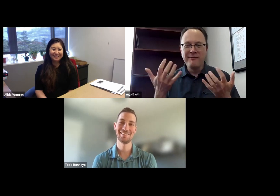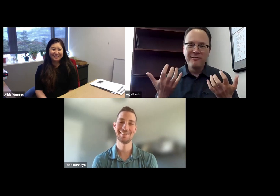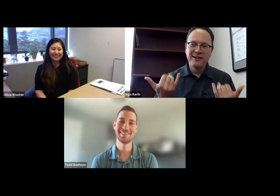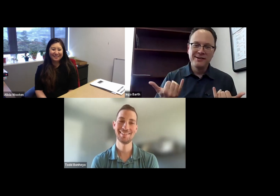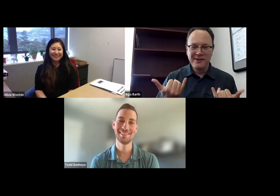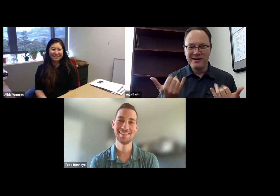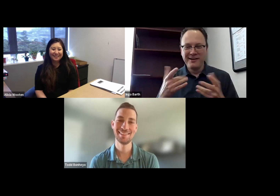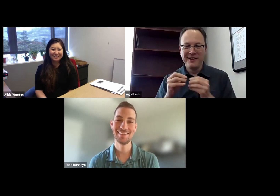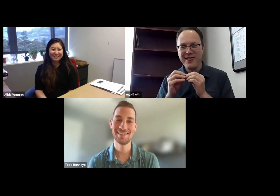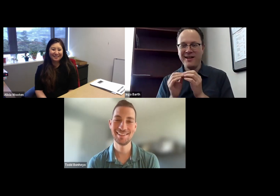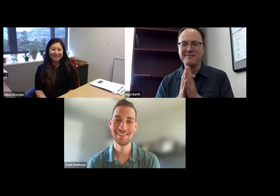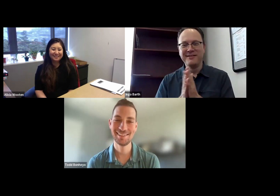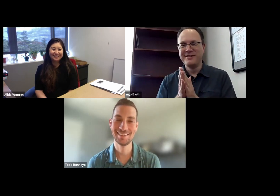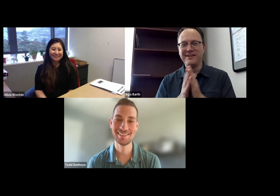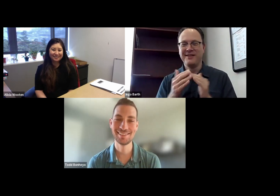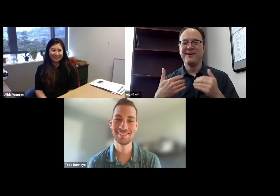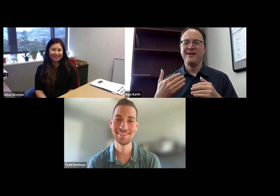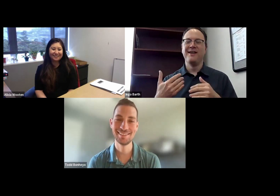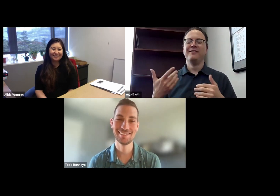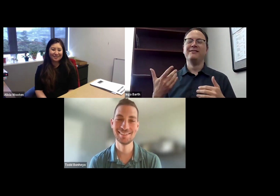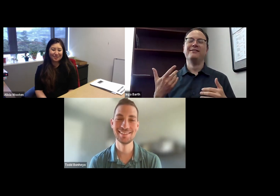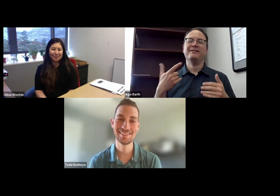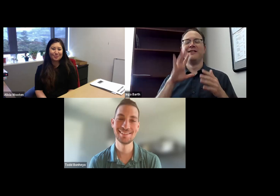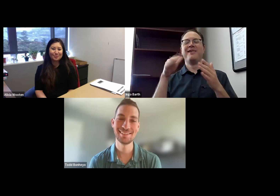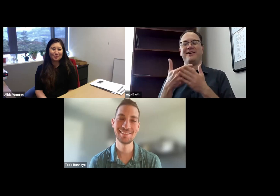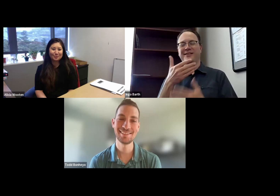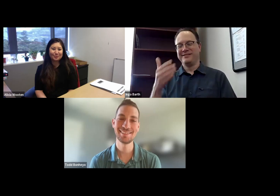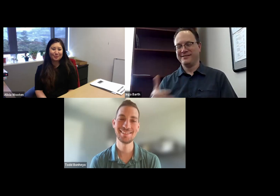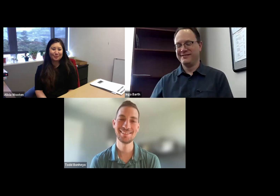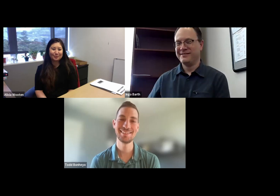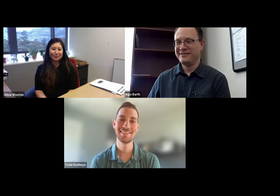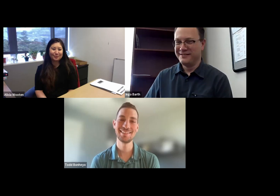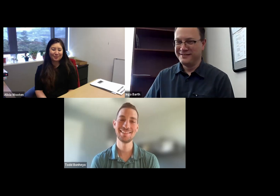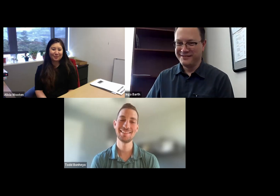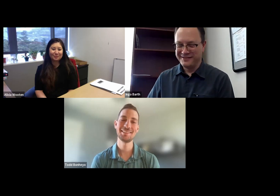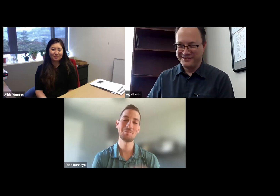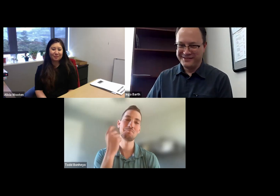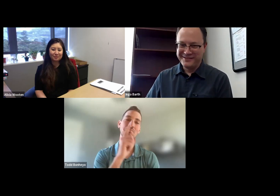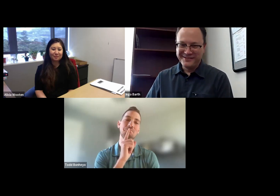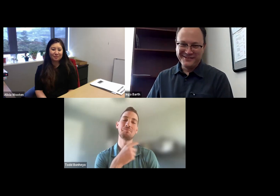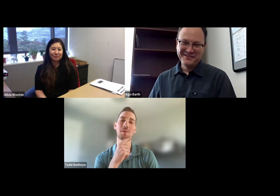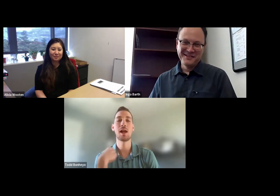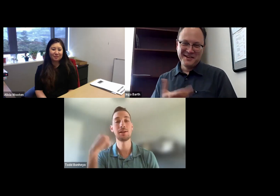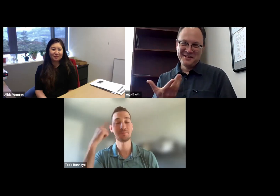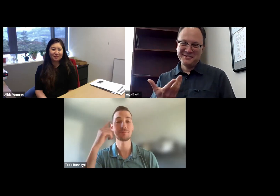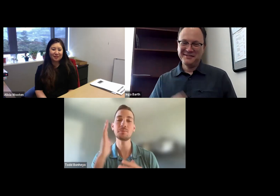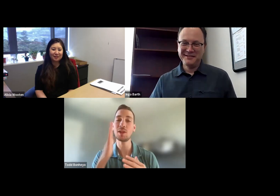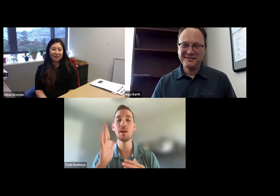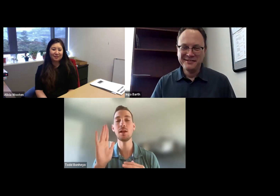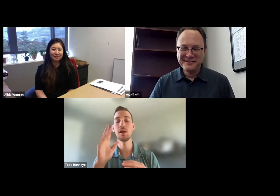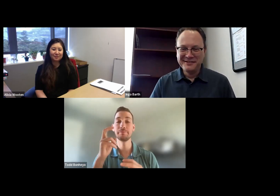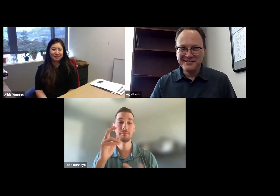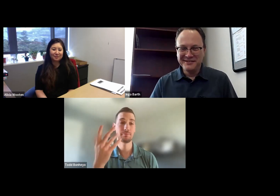just got started talking to other deaf people involved in science, and they got interested in it, and we did the whole thing. So that's how it